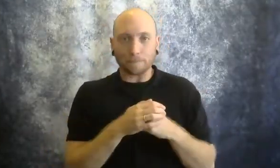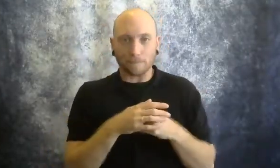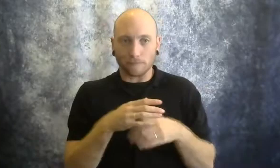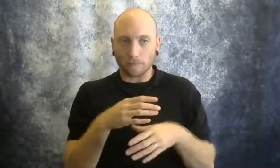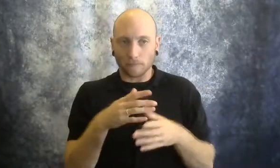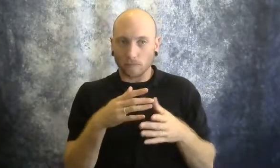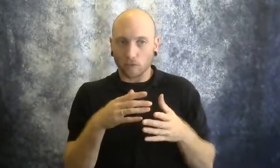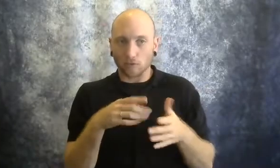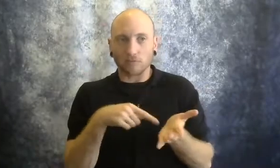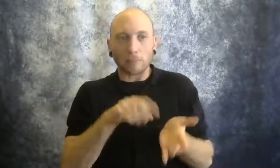I'm here to make